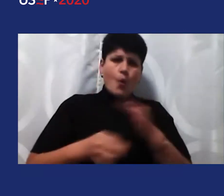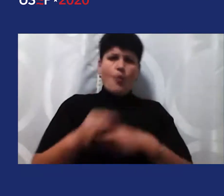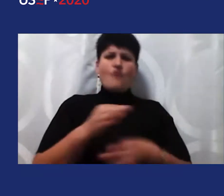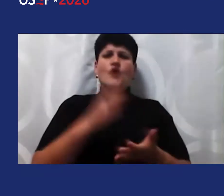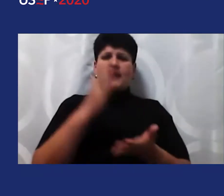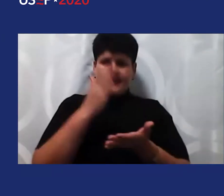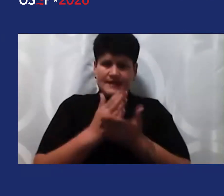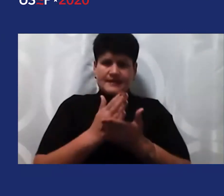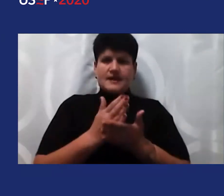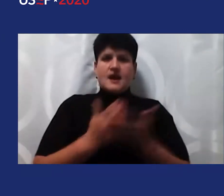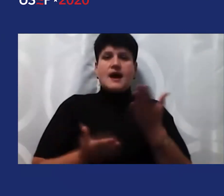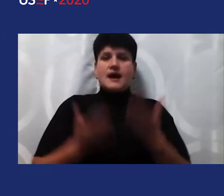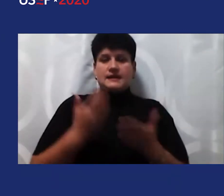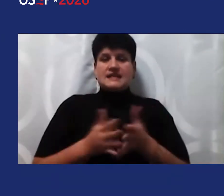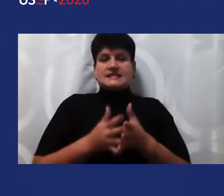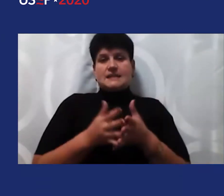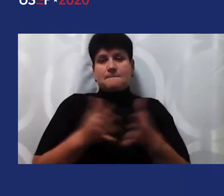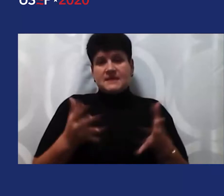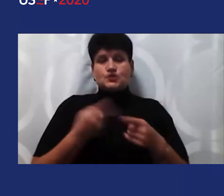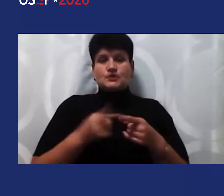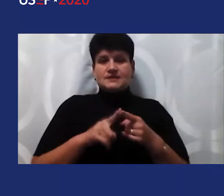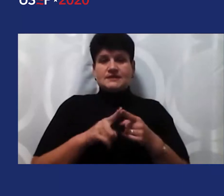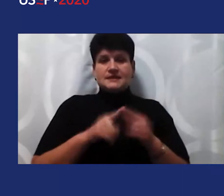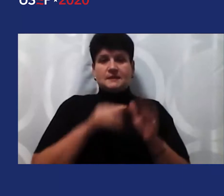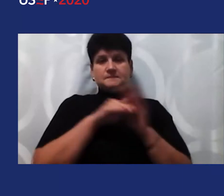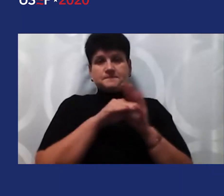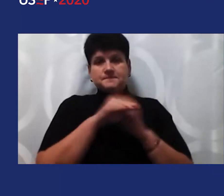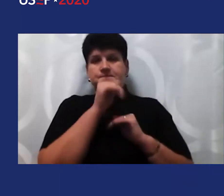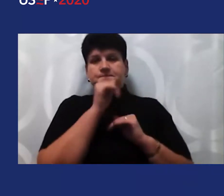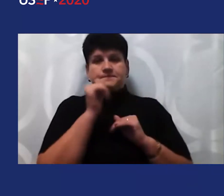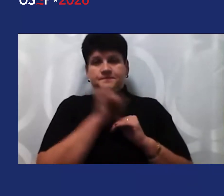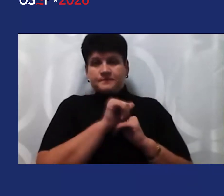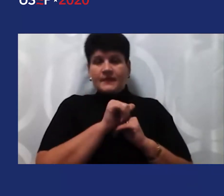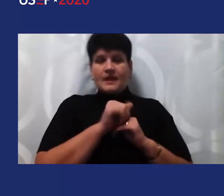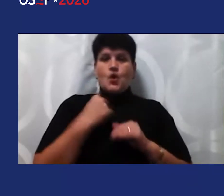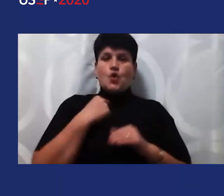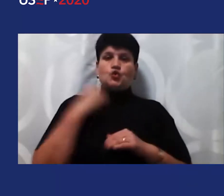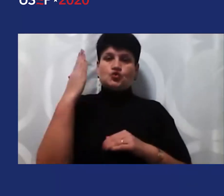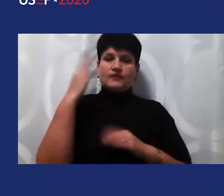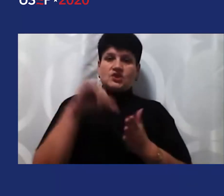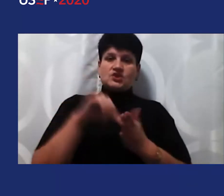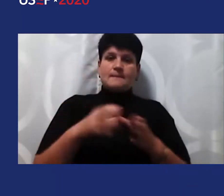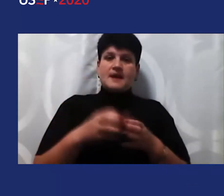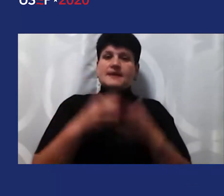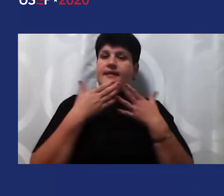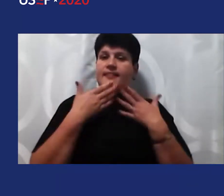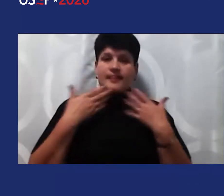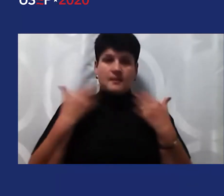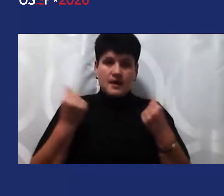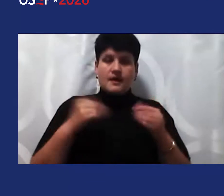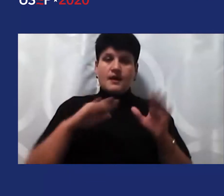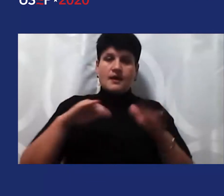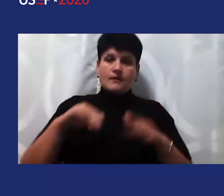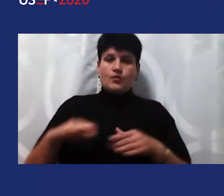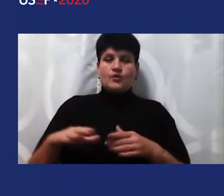were no true primaries. So some discussions, some debates, but usually they are done behind the